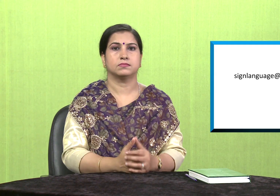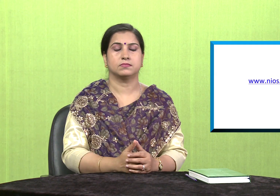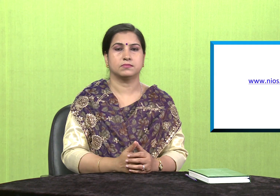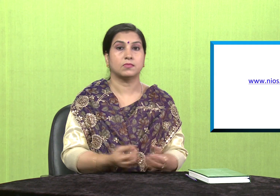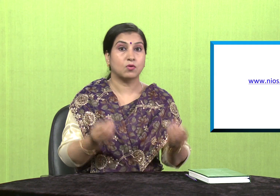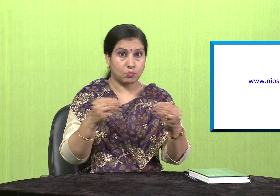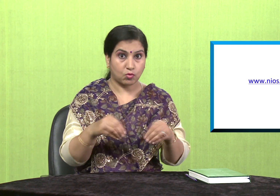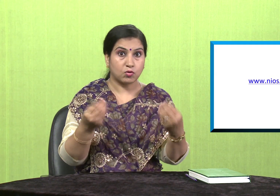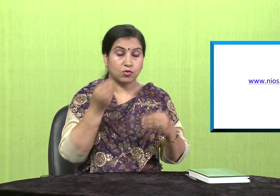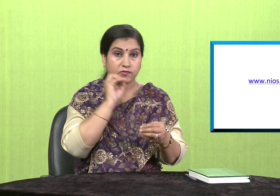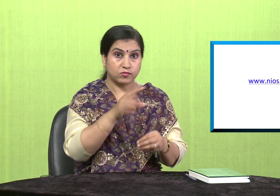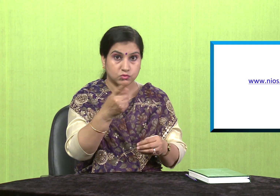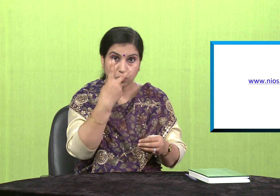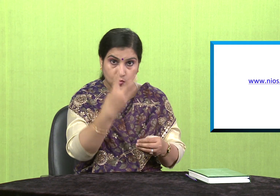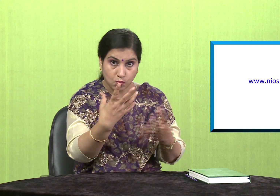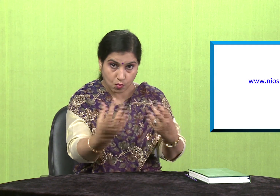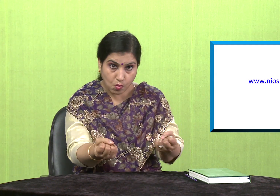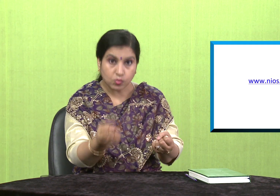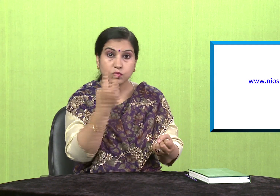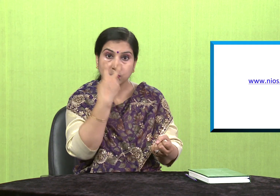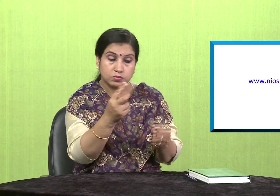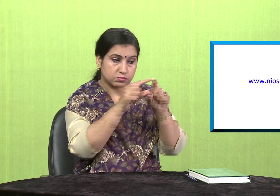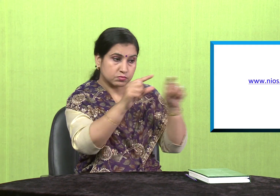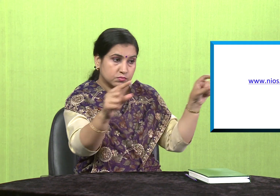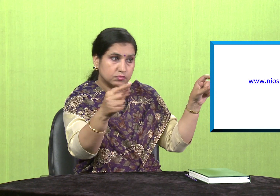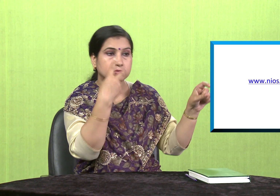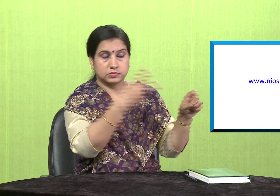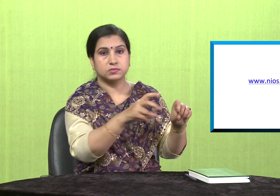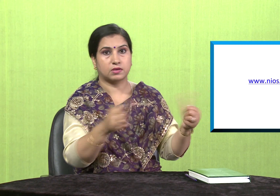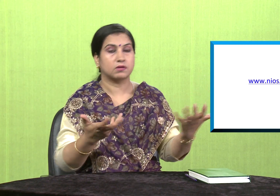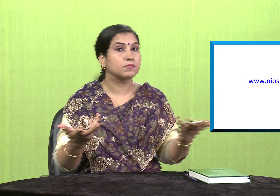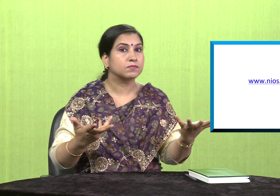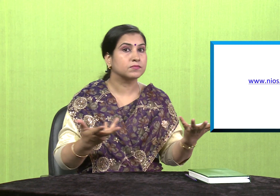For more information, you may visit website at